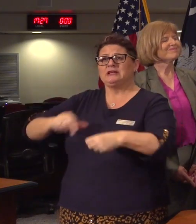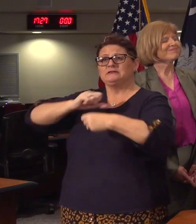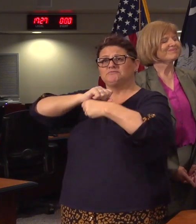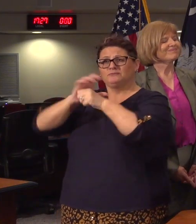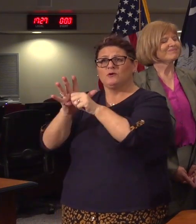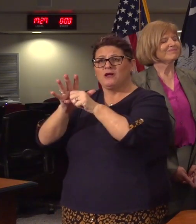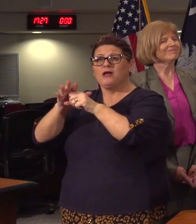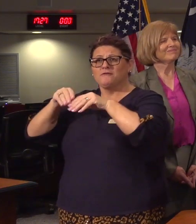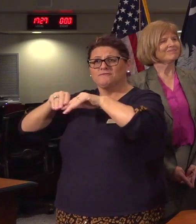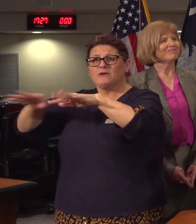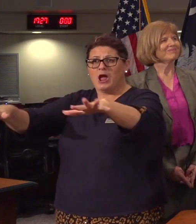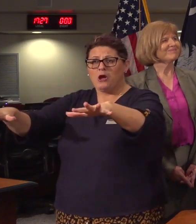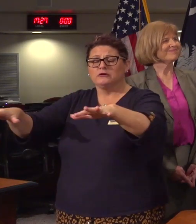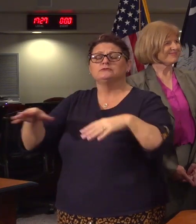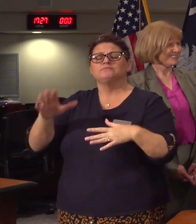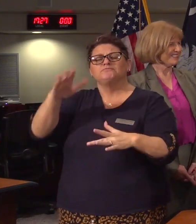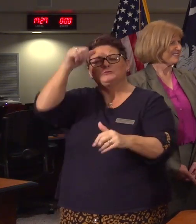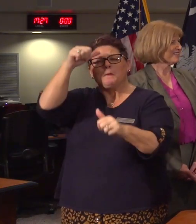South Carolina.